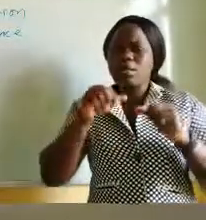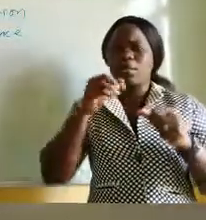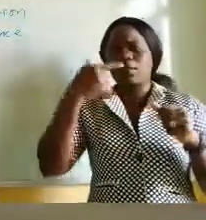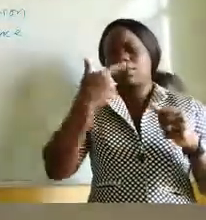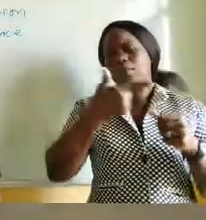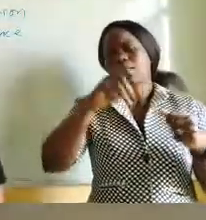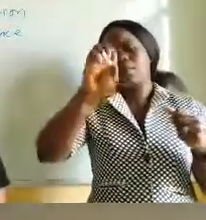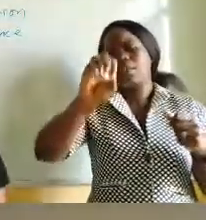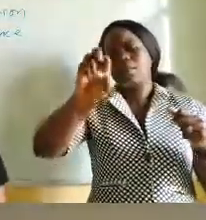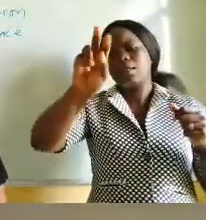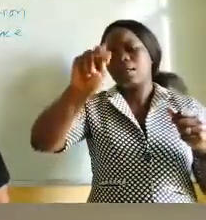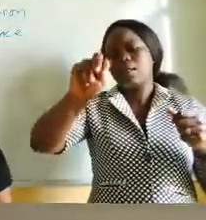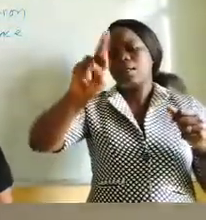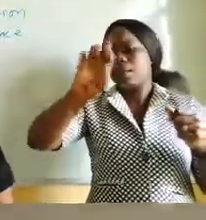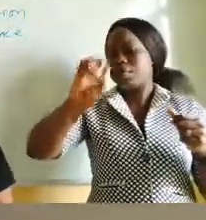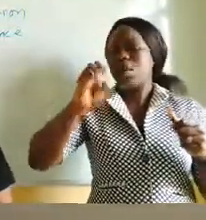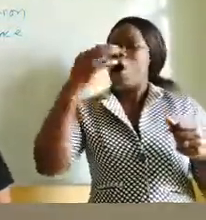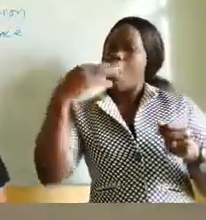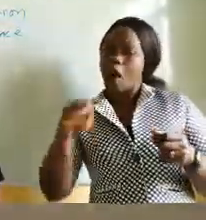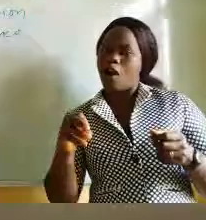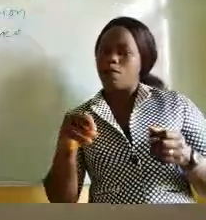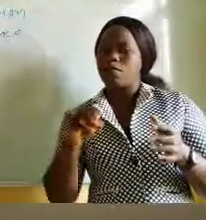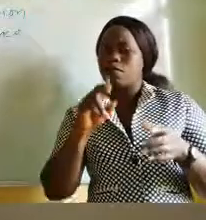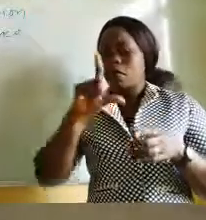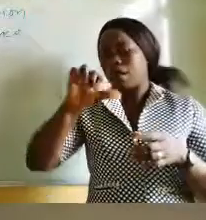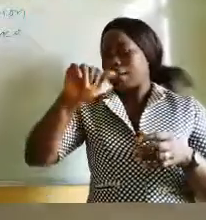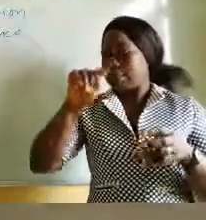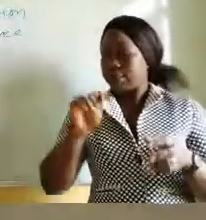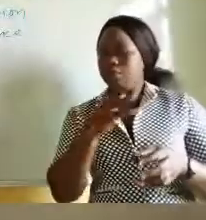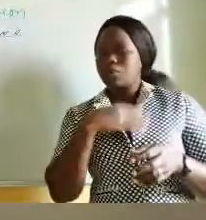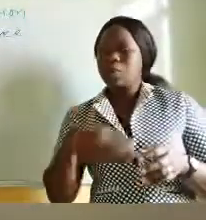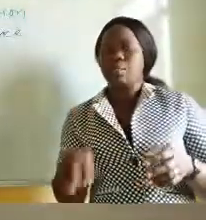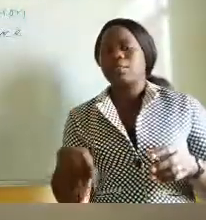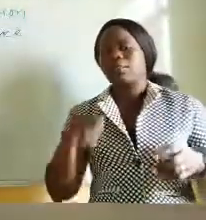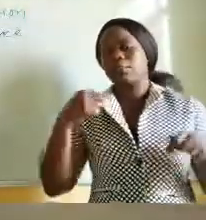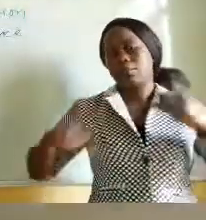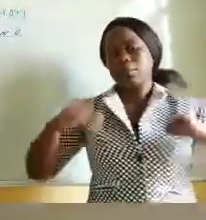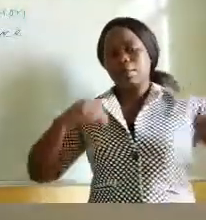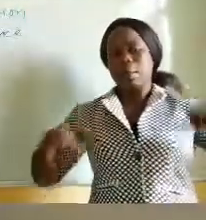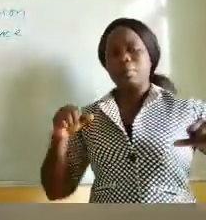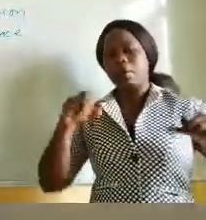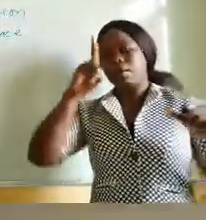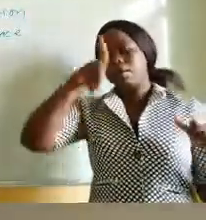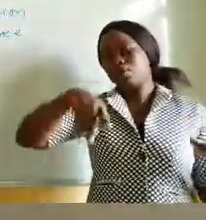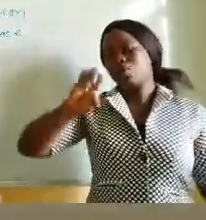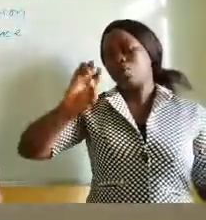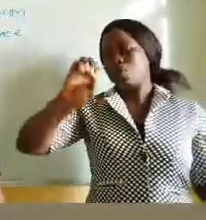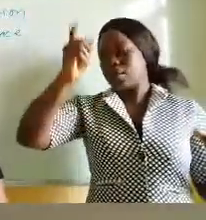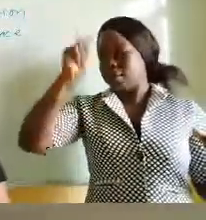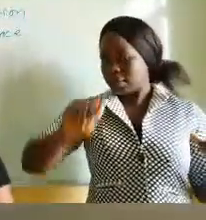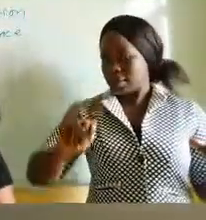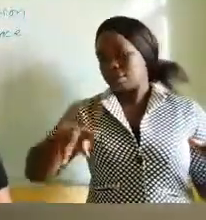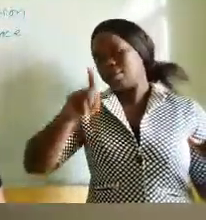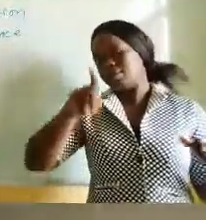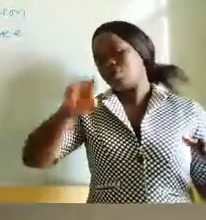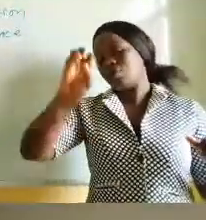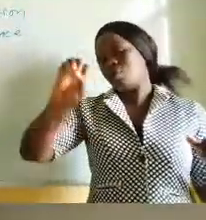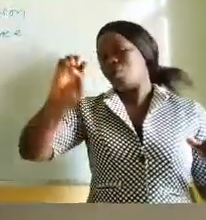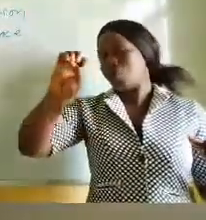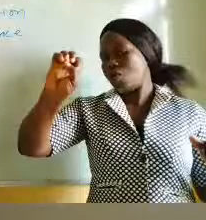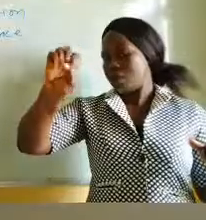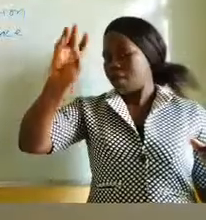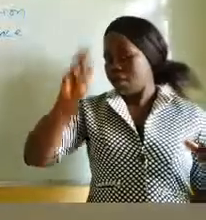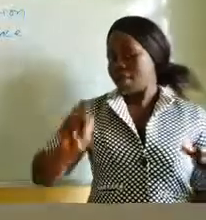the prose, and the poem rather. Now, all those three genres of literature, they make use